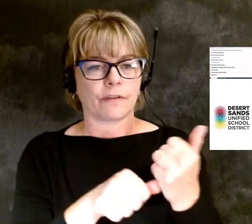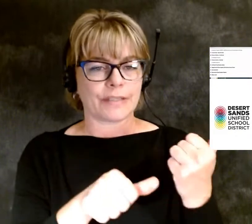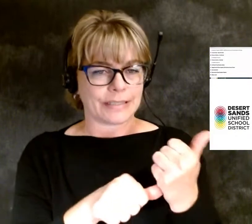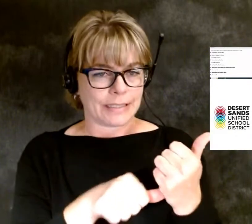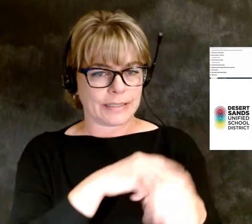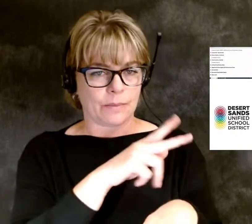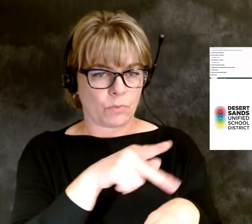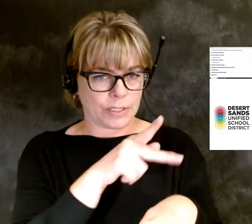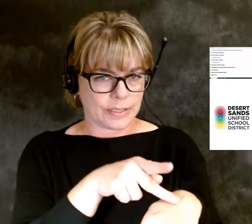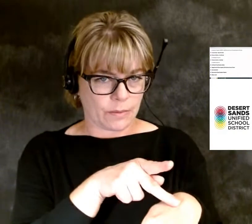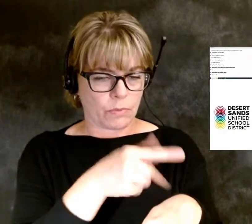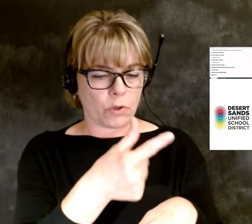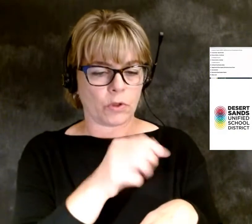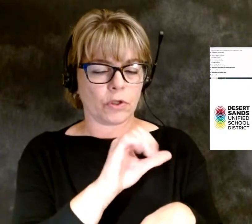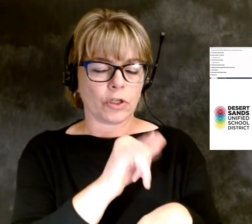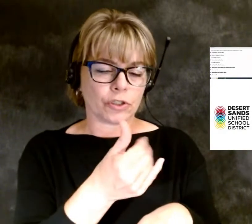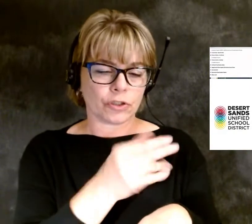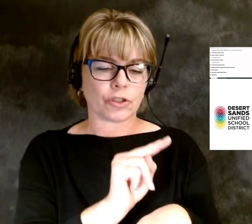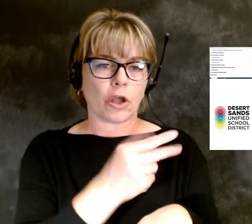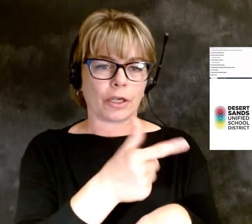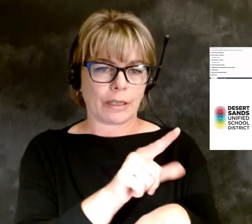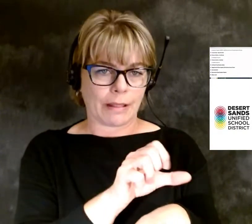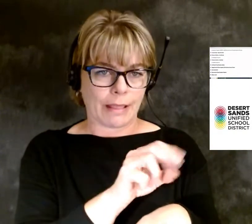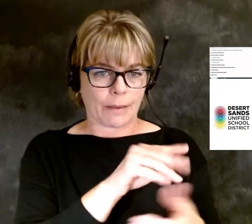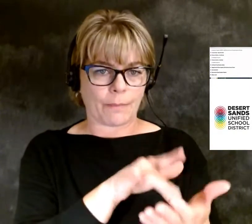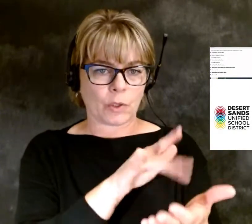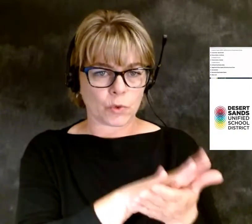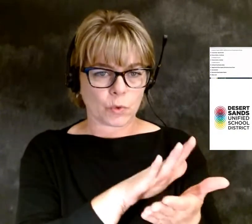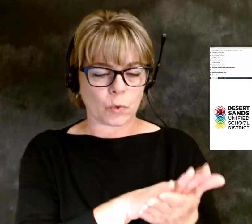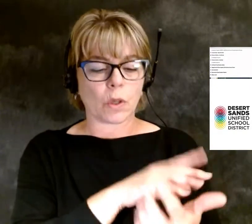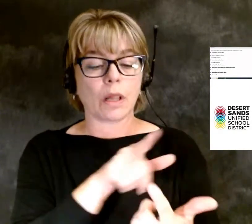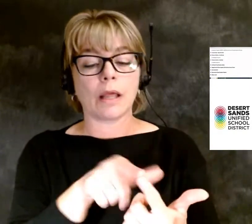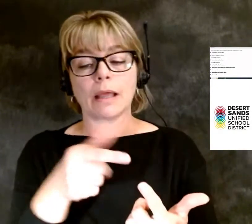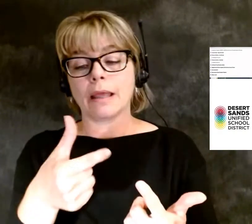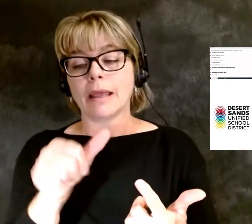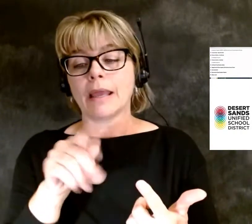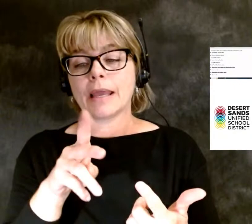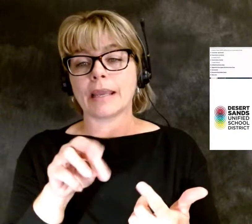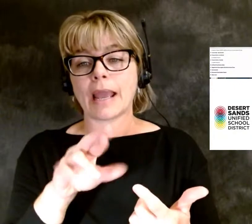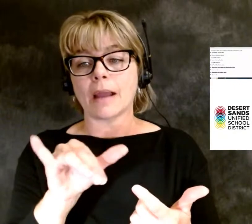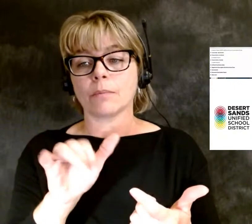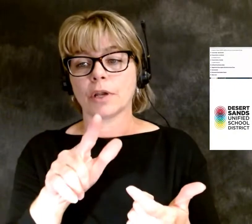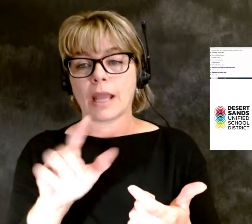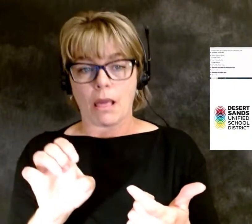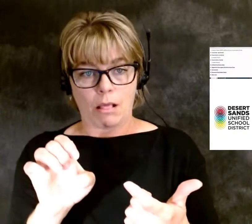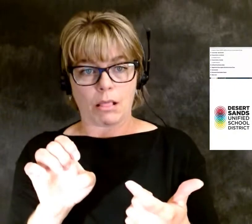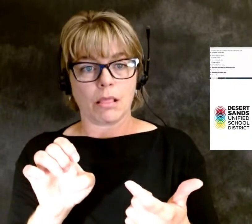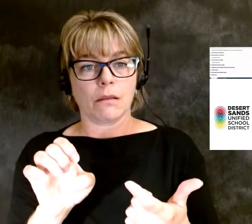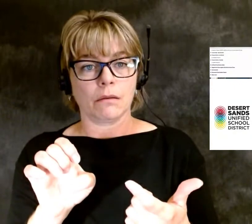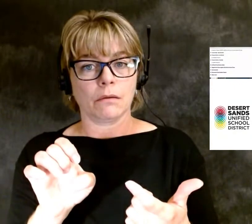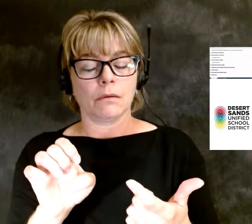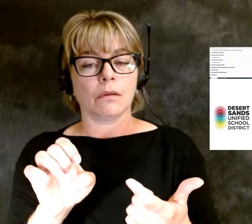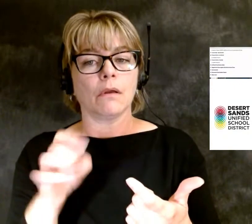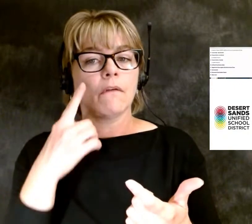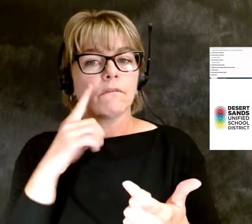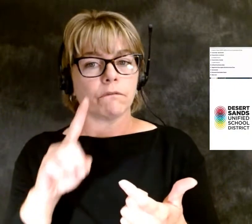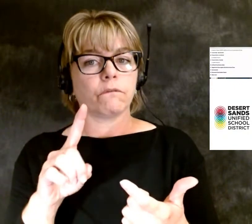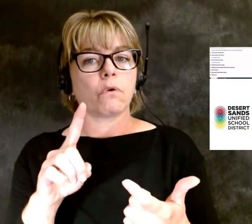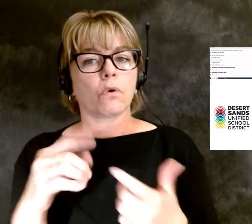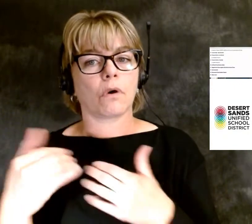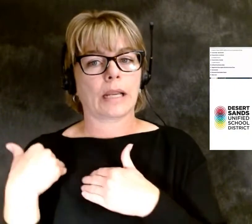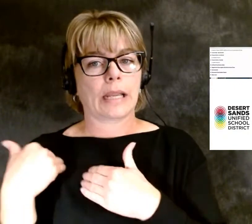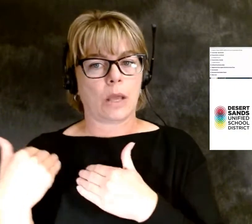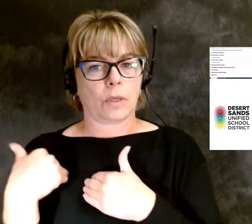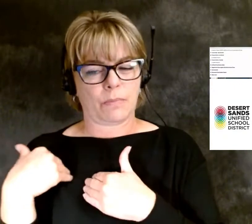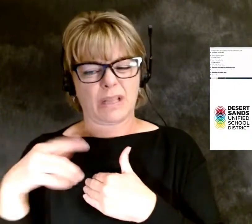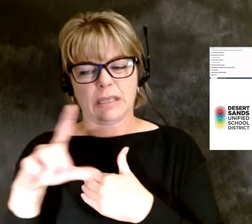School, Gabriella Yamas to the position of coordinator for local control accountability, LCAP in other